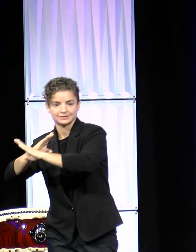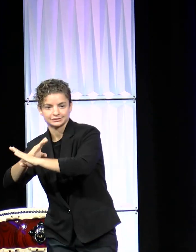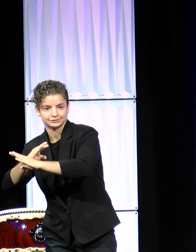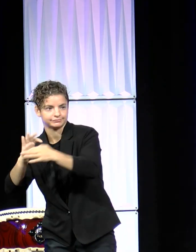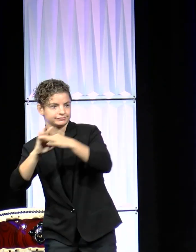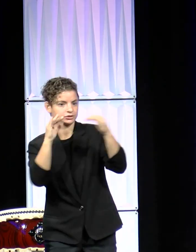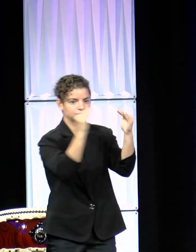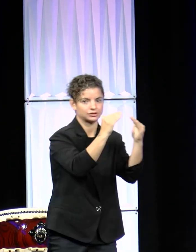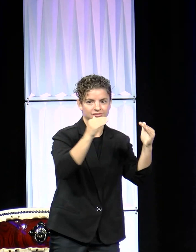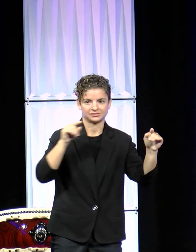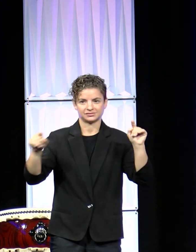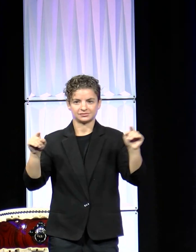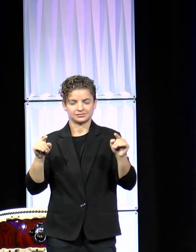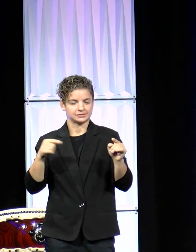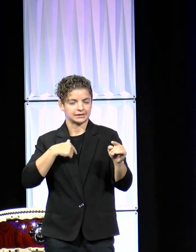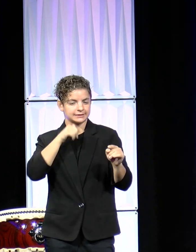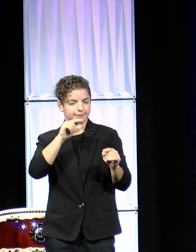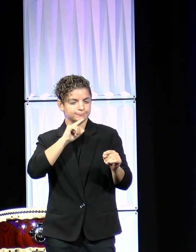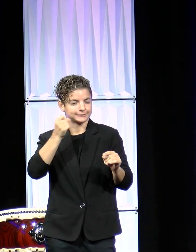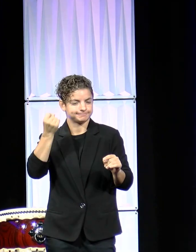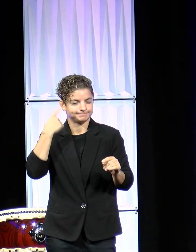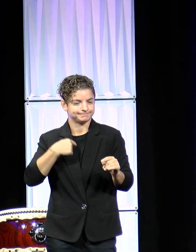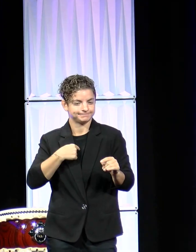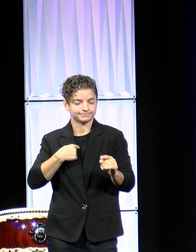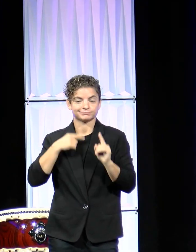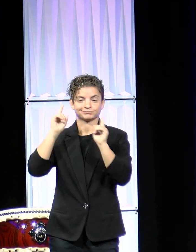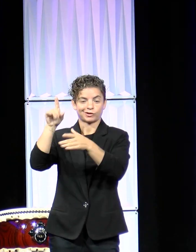I went to college as an animal and poultry science major.